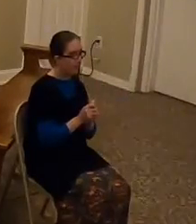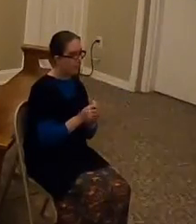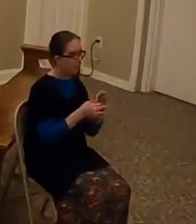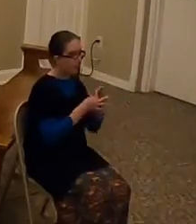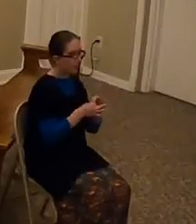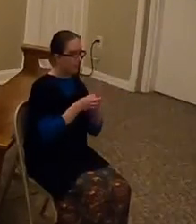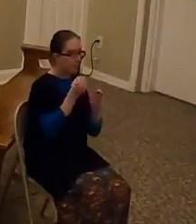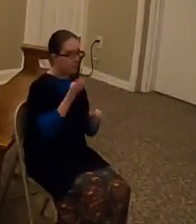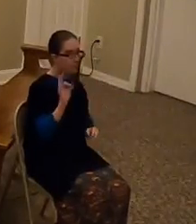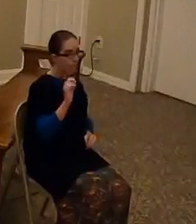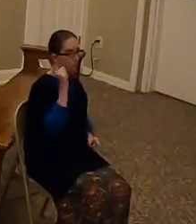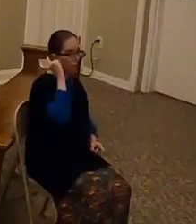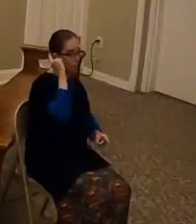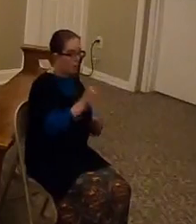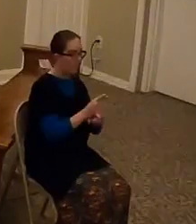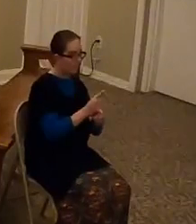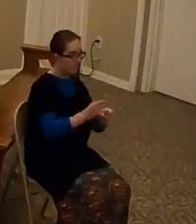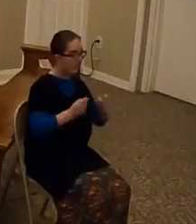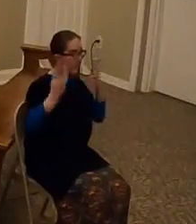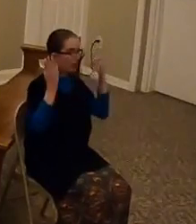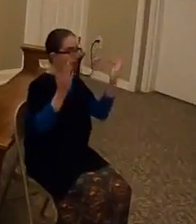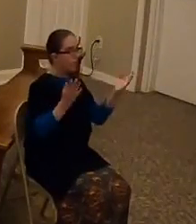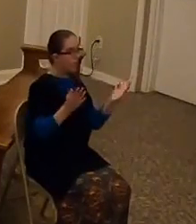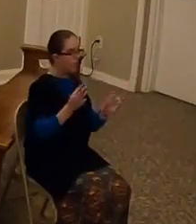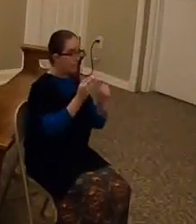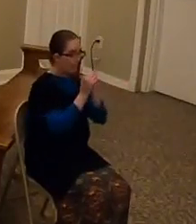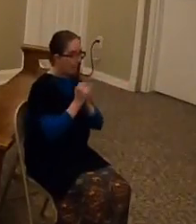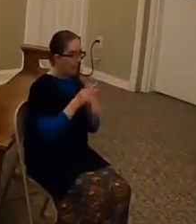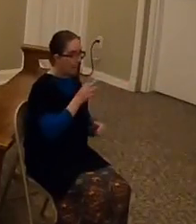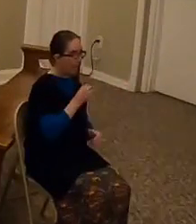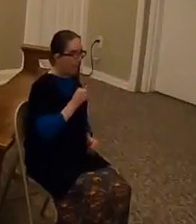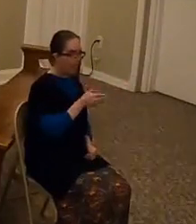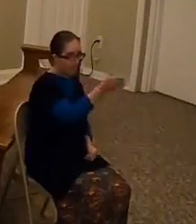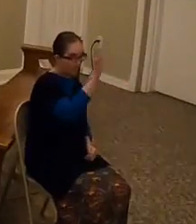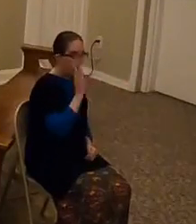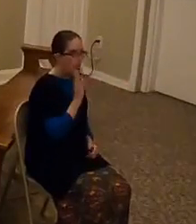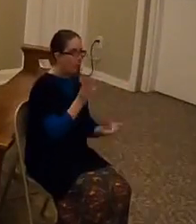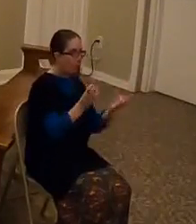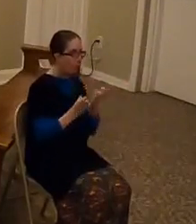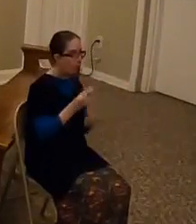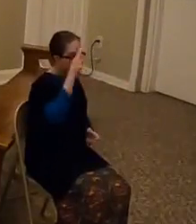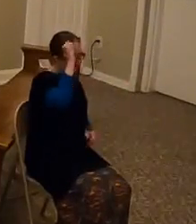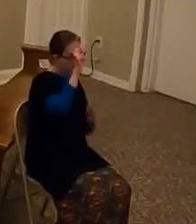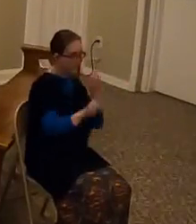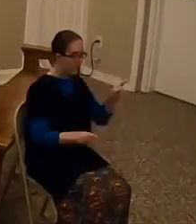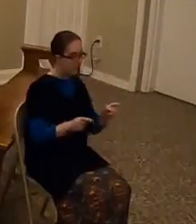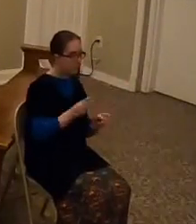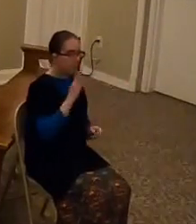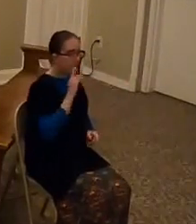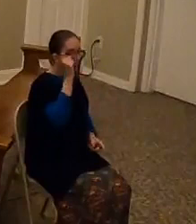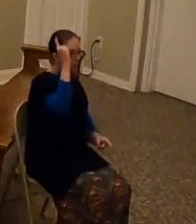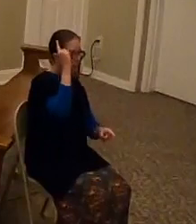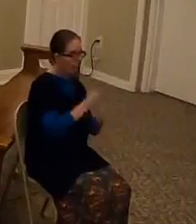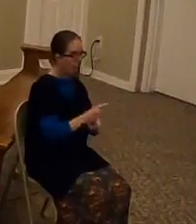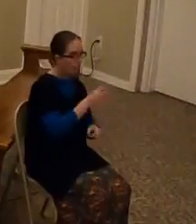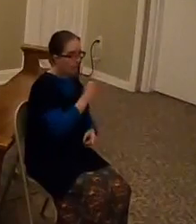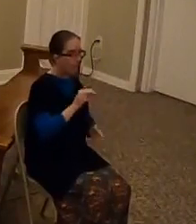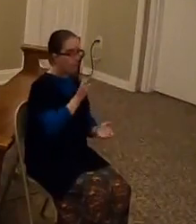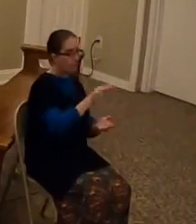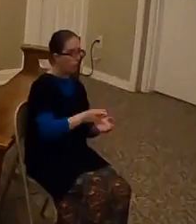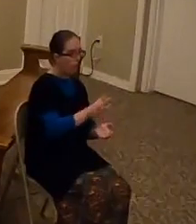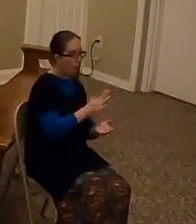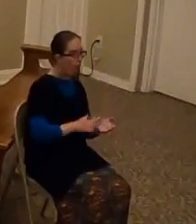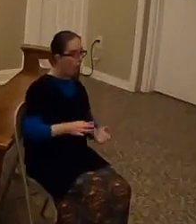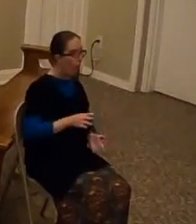of righteousness. Hallelujah. Amen. And God wants His people to be righteous and holy